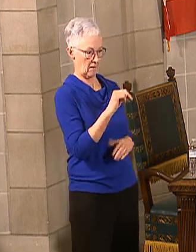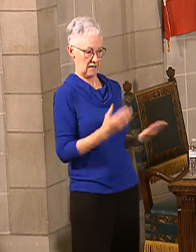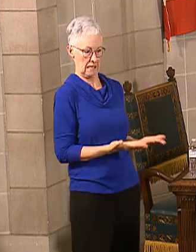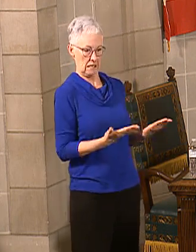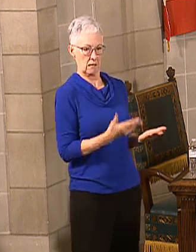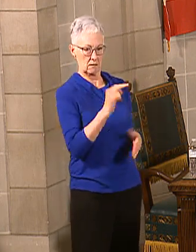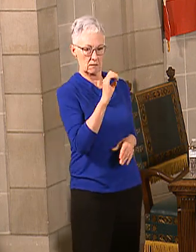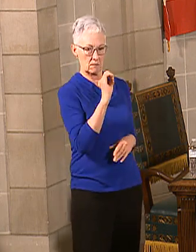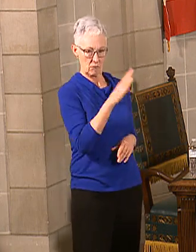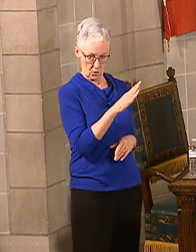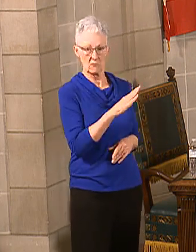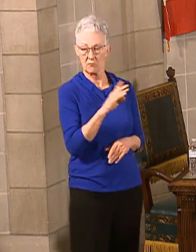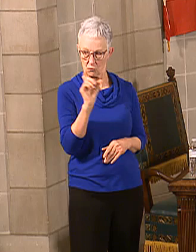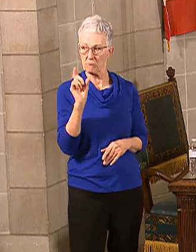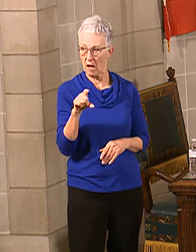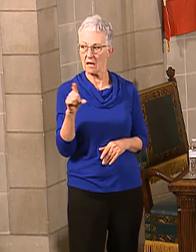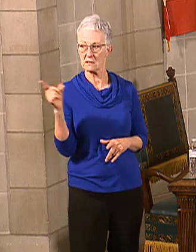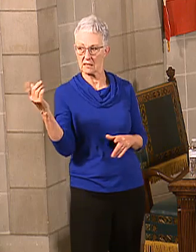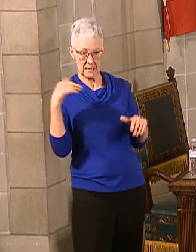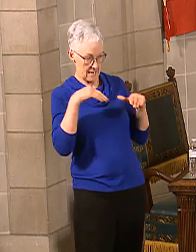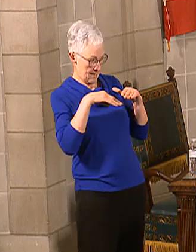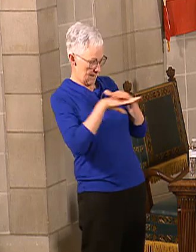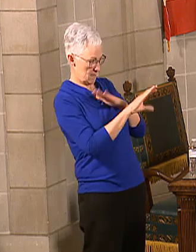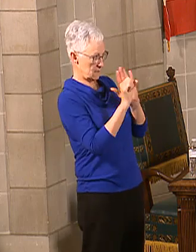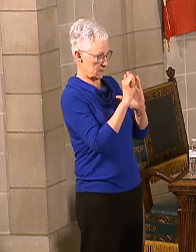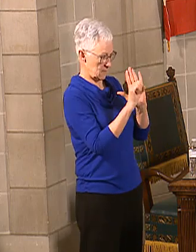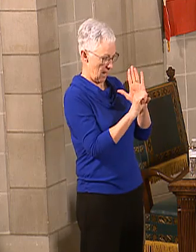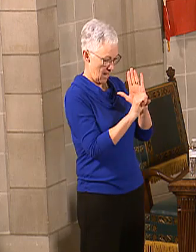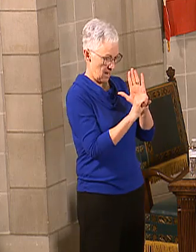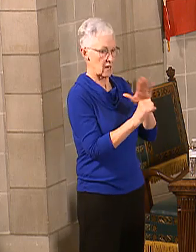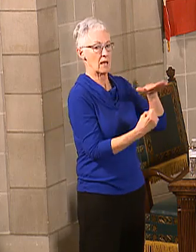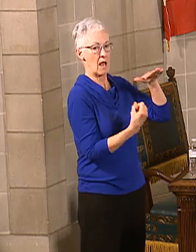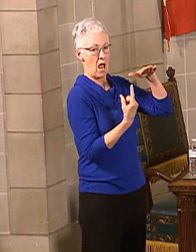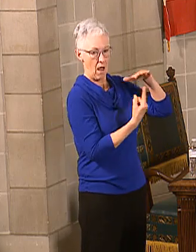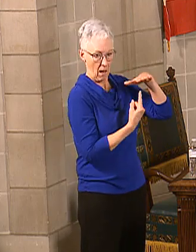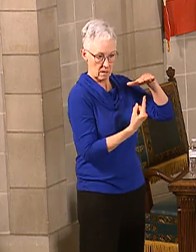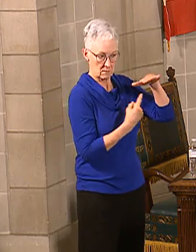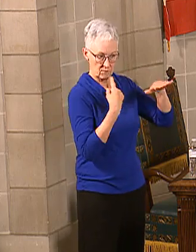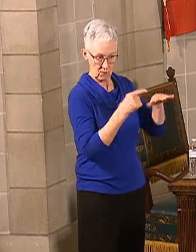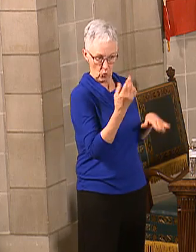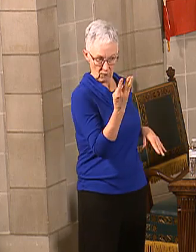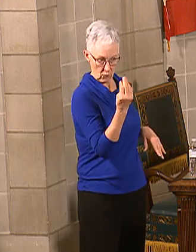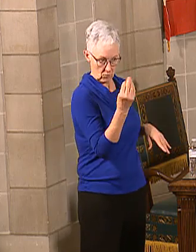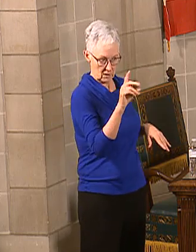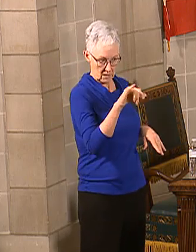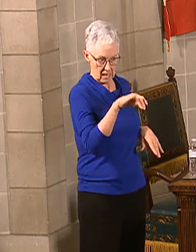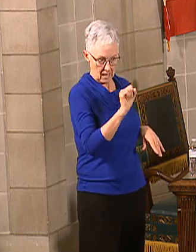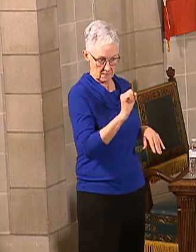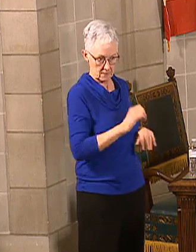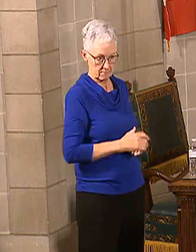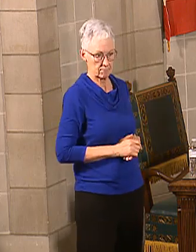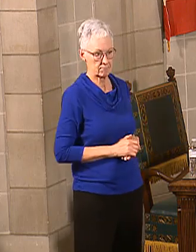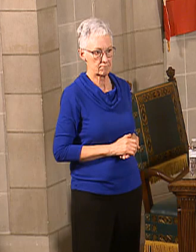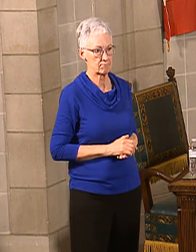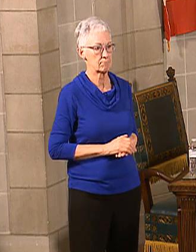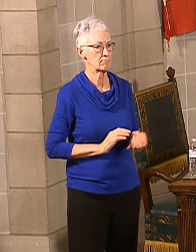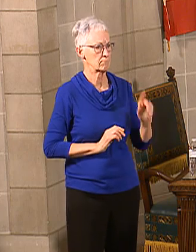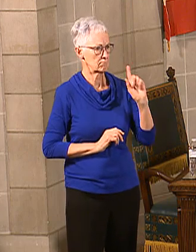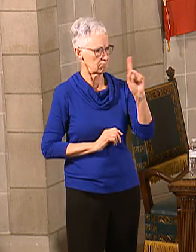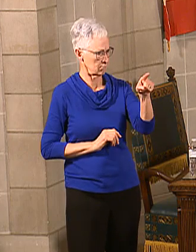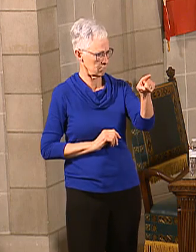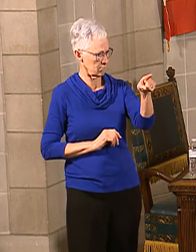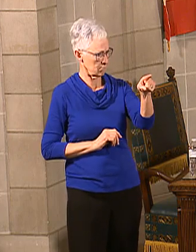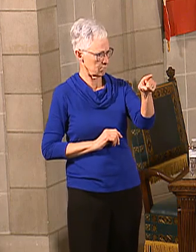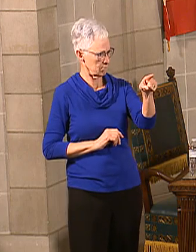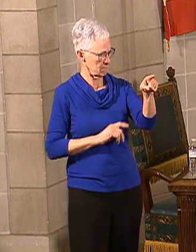to use our park facility, it's everybody coming back here who's not specifically doing it with part of their job function has to quarantine. Is that posted in the